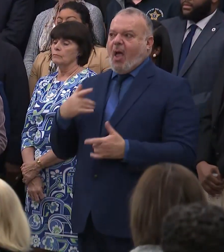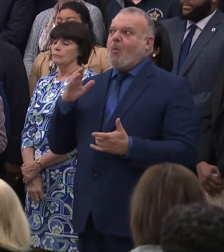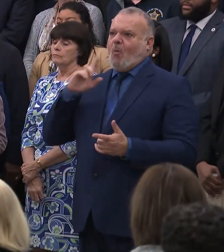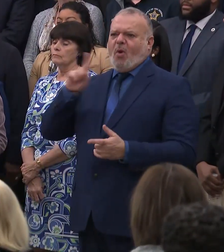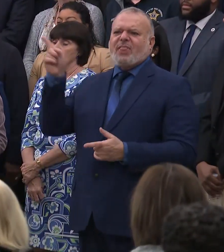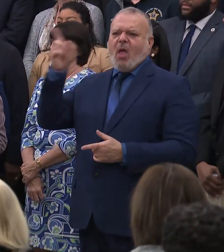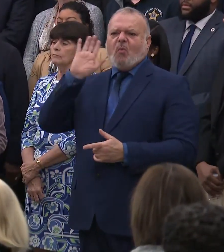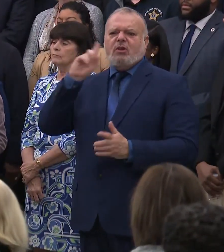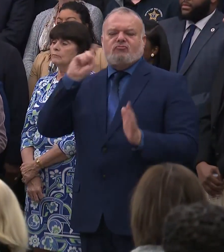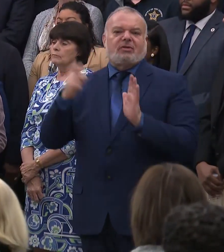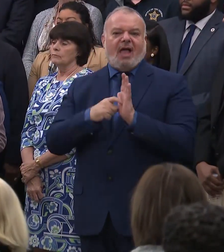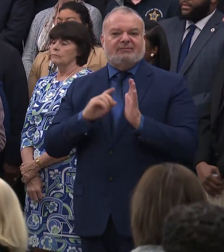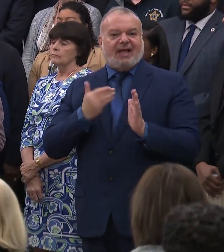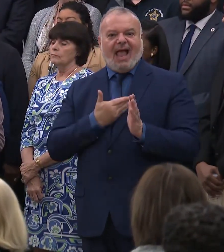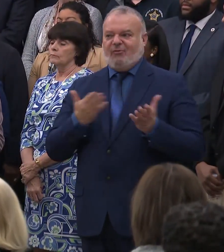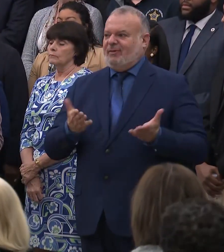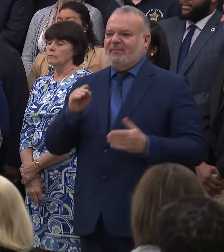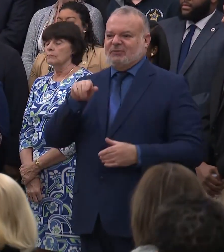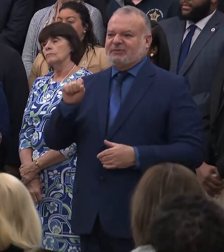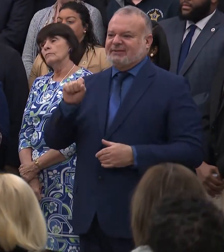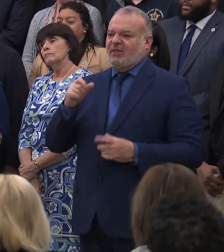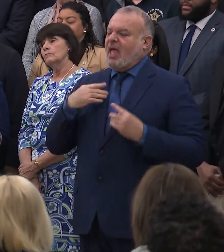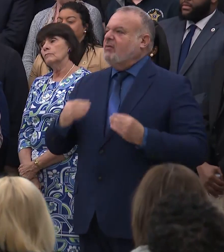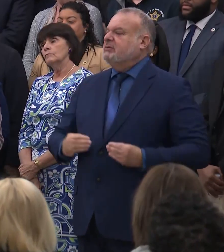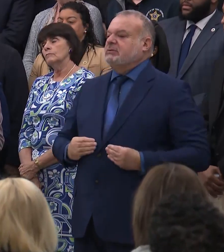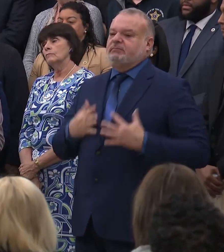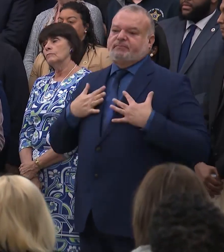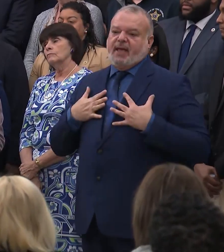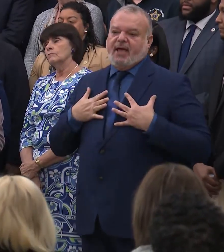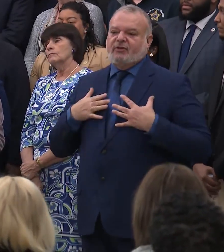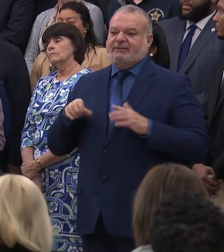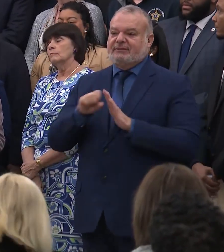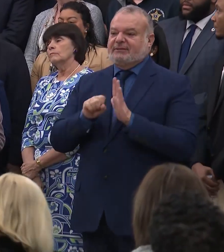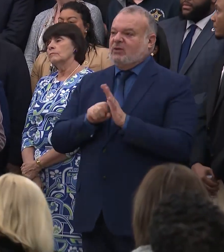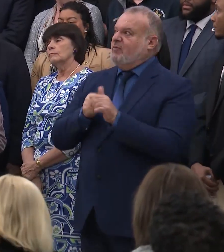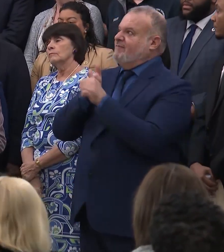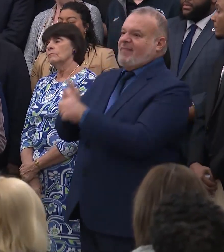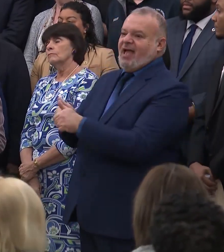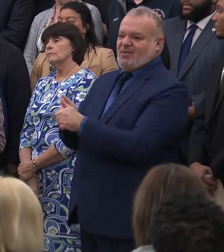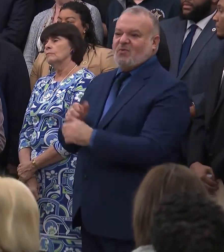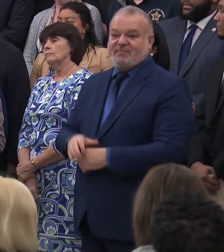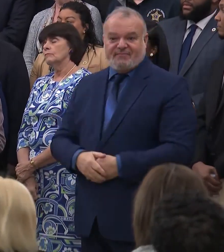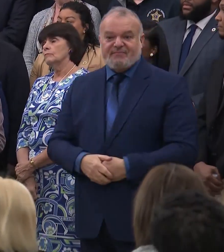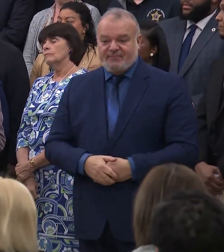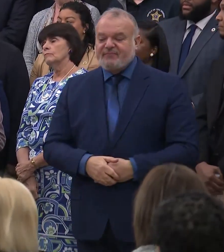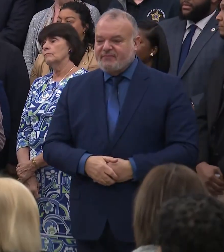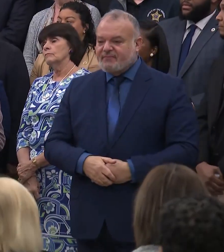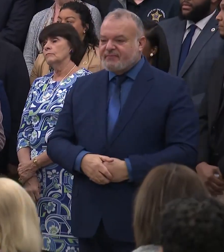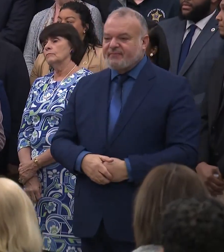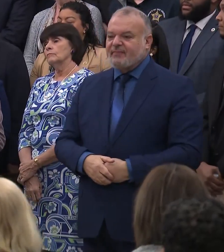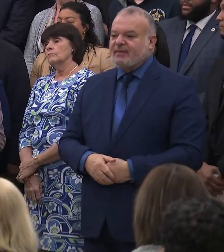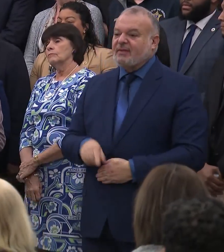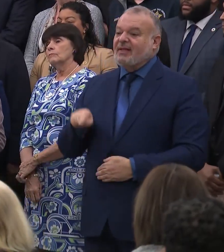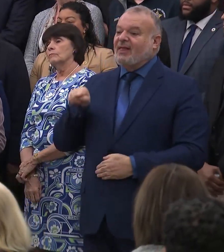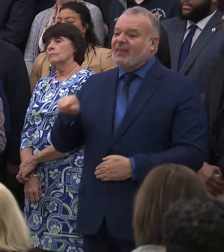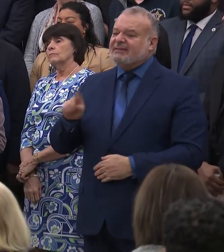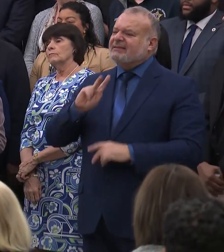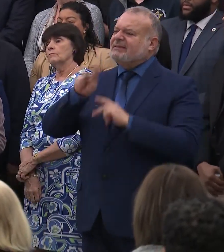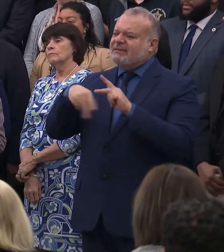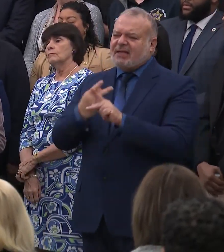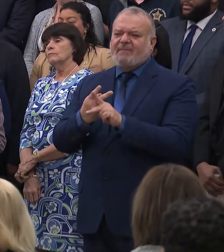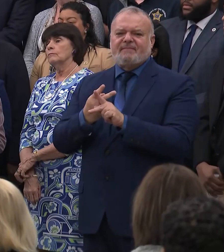follow. Criminal convictions for simple marijuana possession have serious lifelong consequences, making it